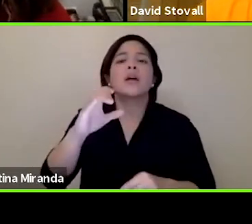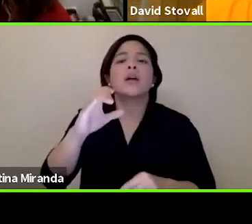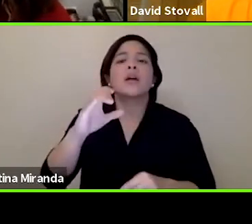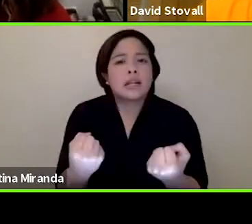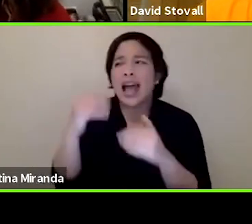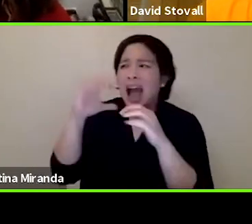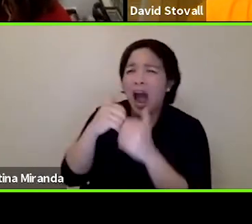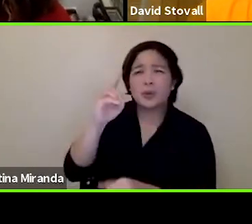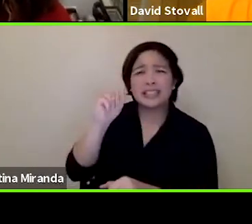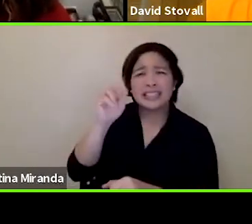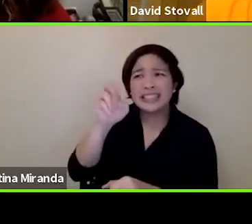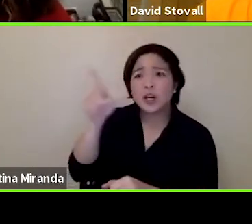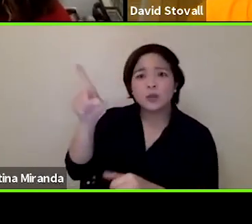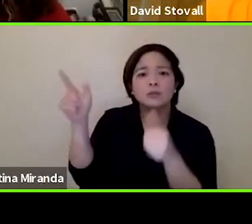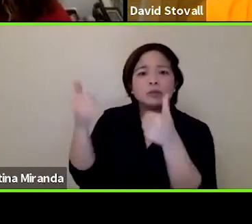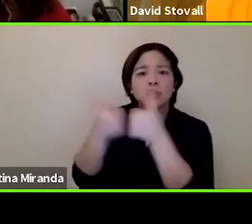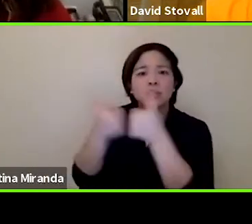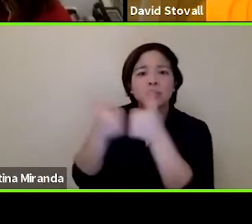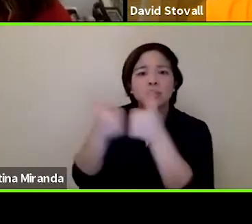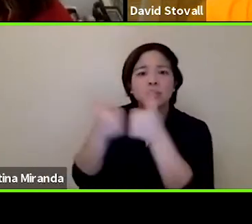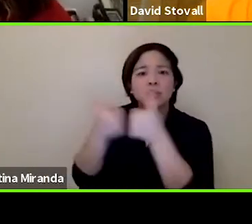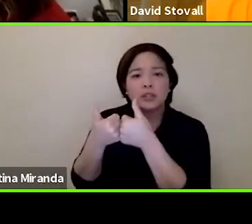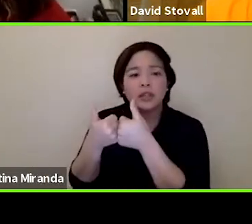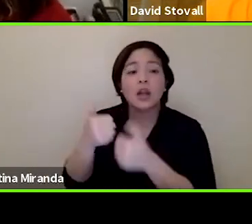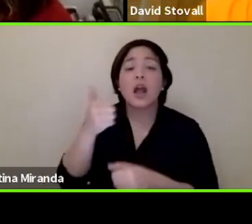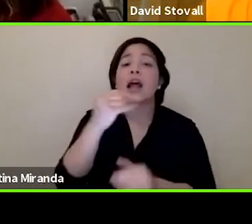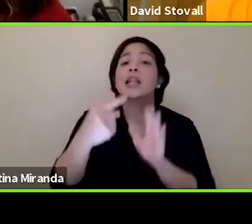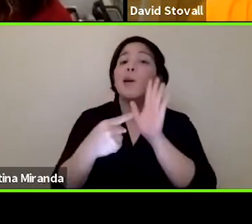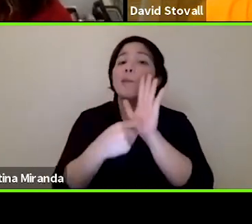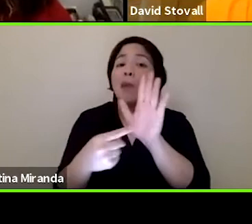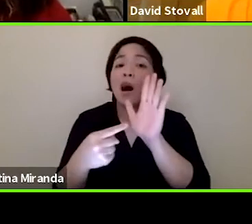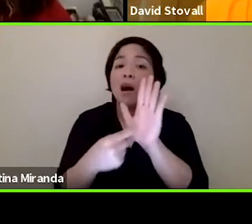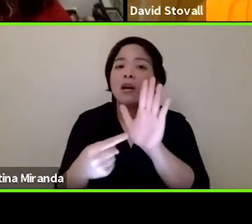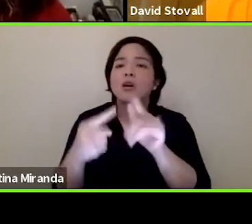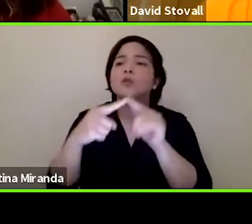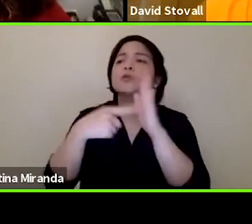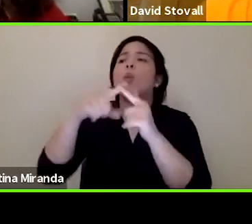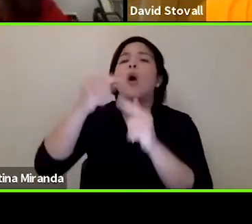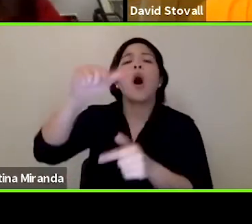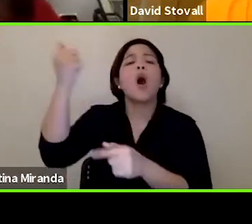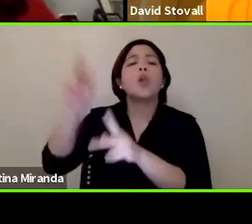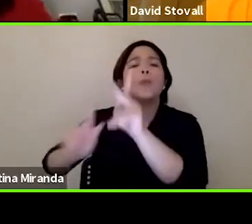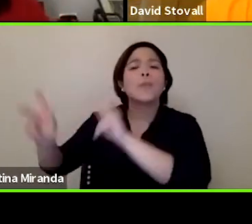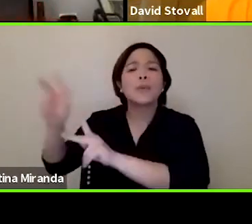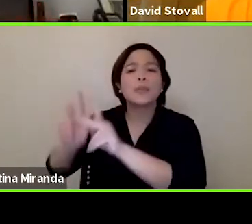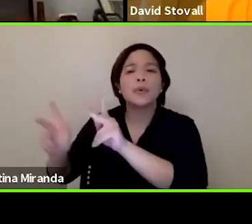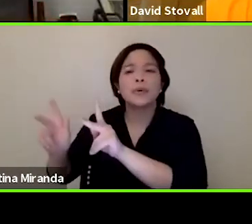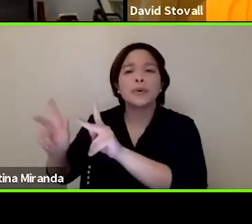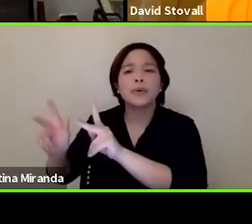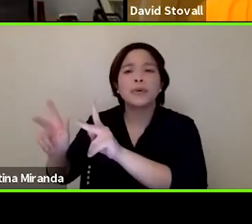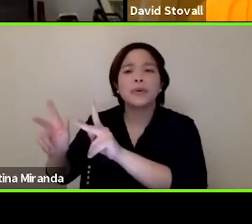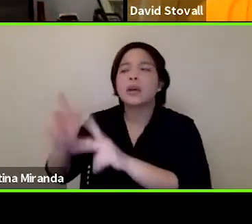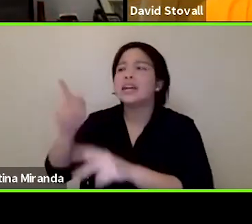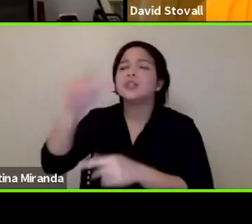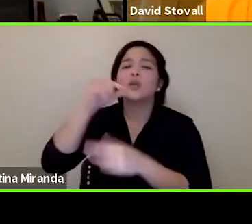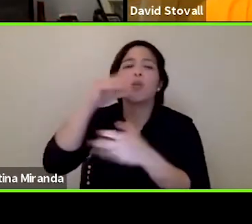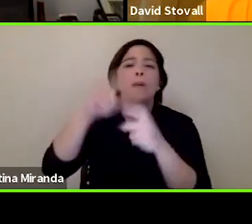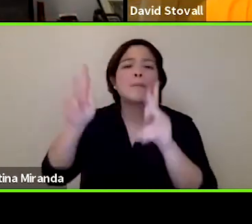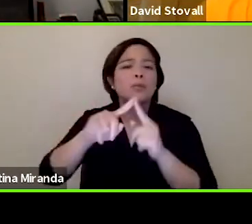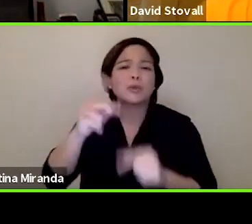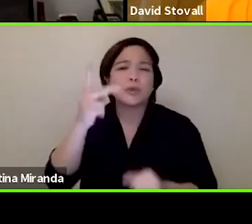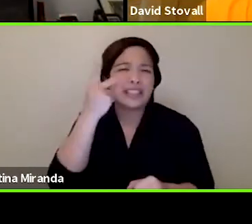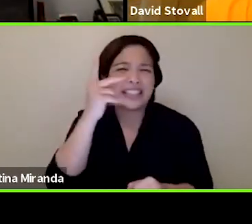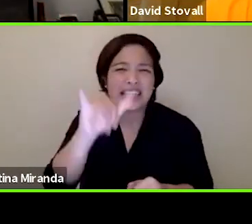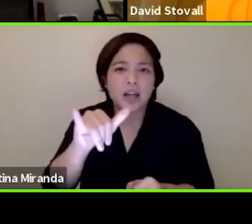model, what that could show to other people. They don't want people to see that. us fighting against the United